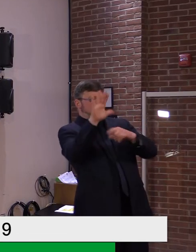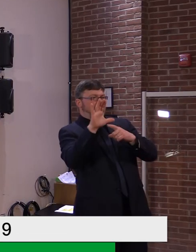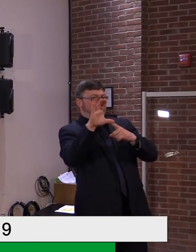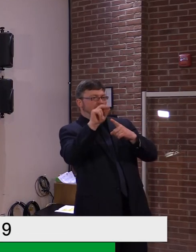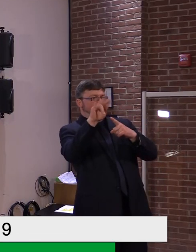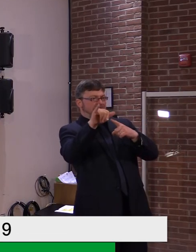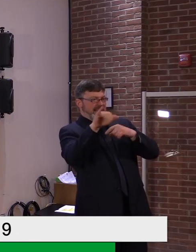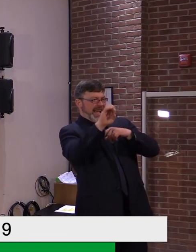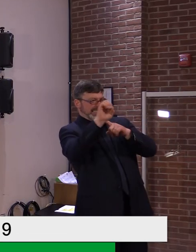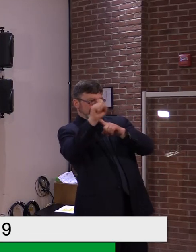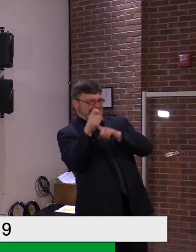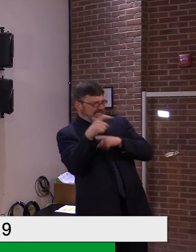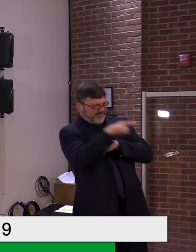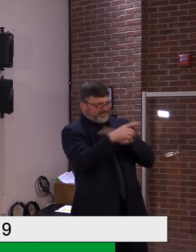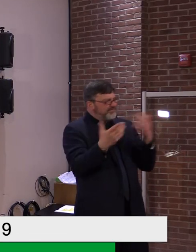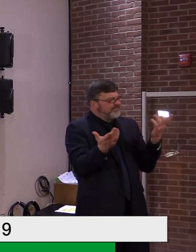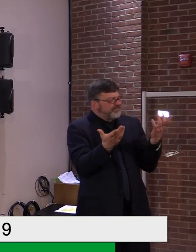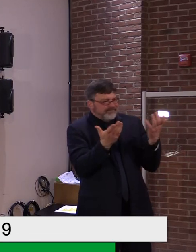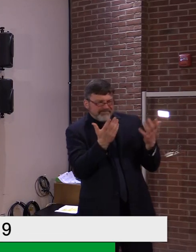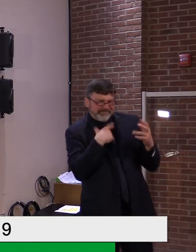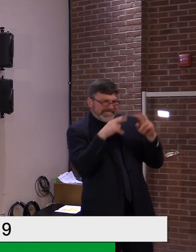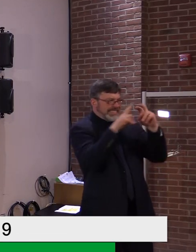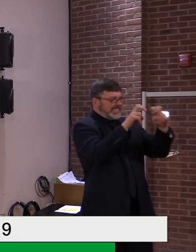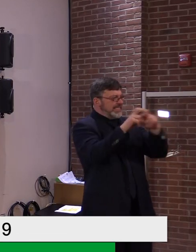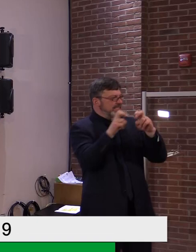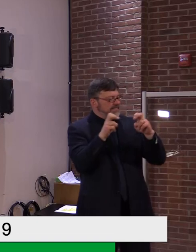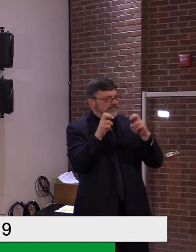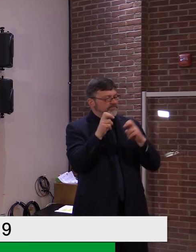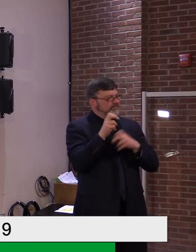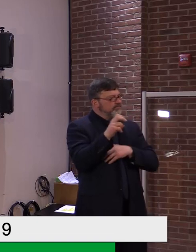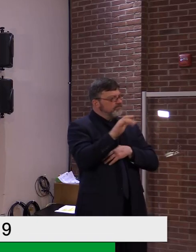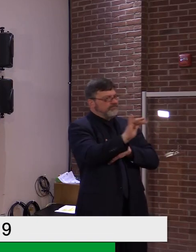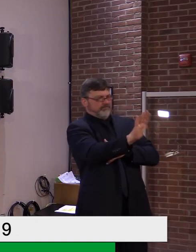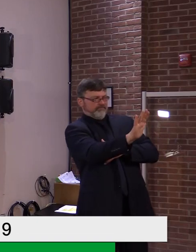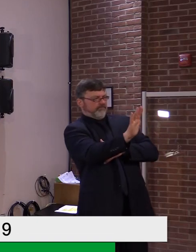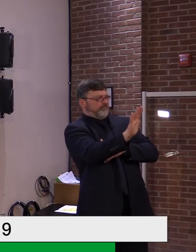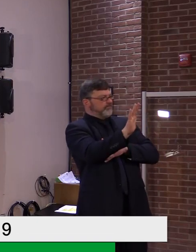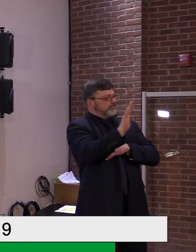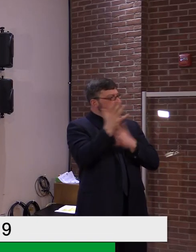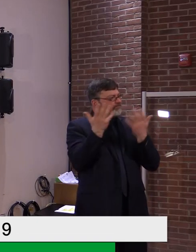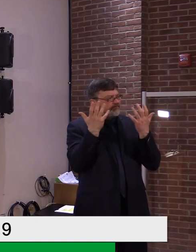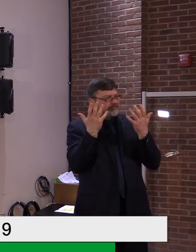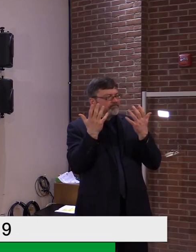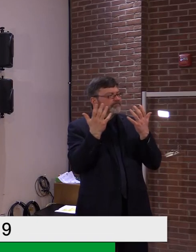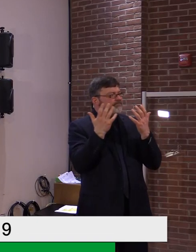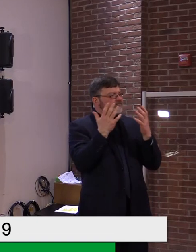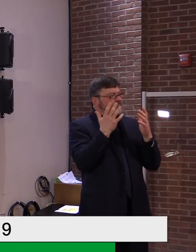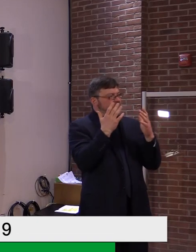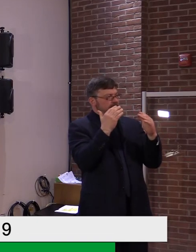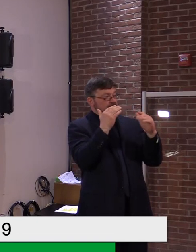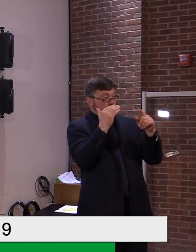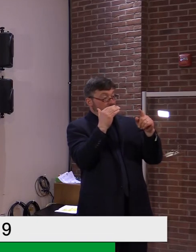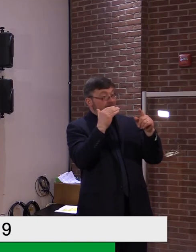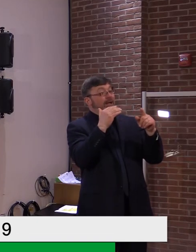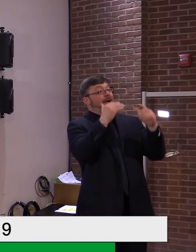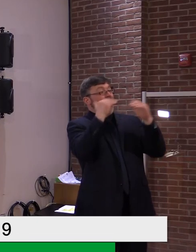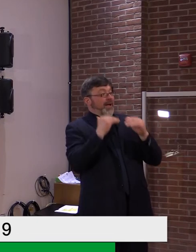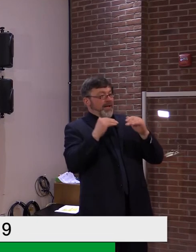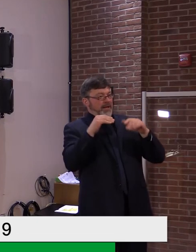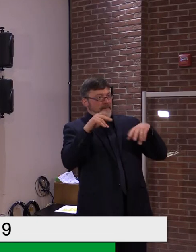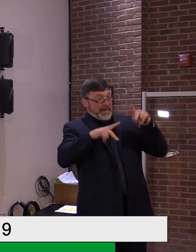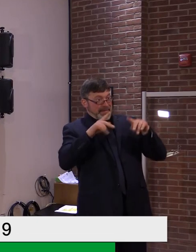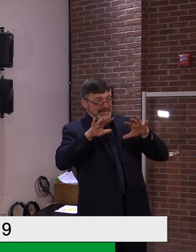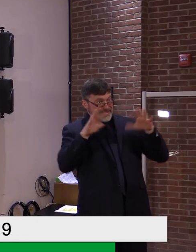few cases can show a fairly significant spike because of the small population up there. But we